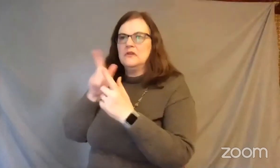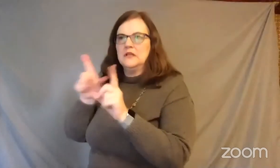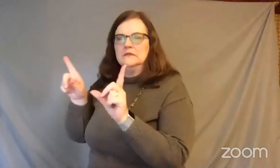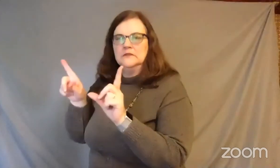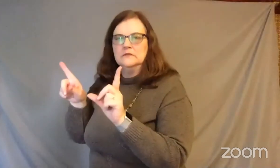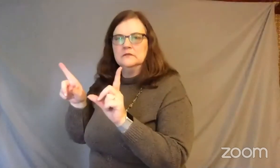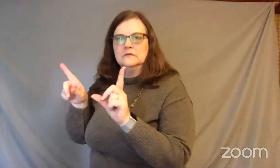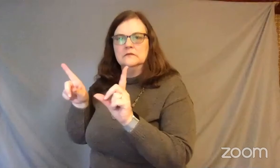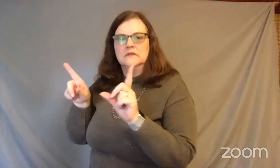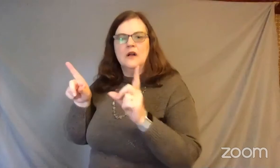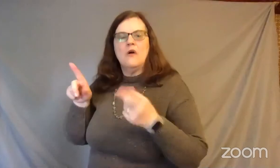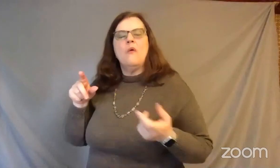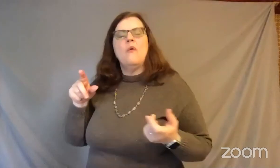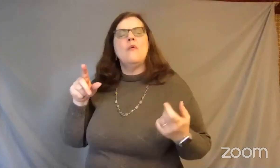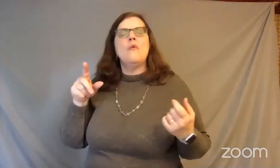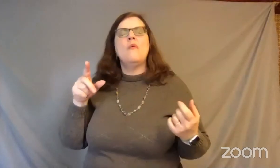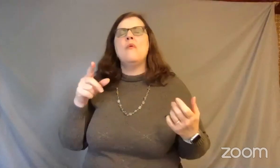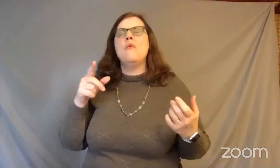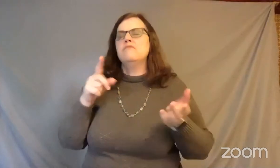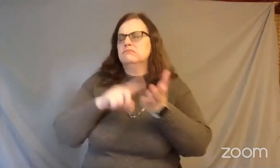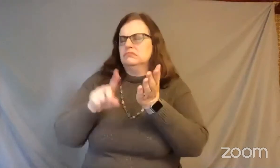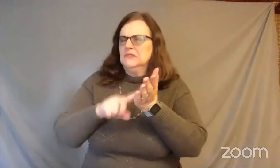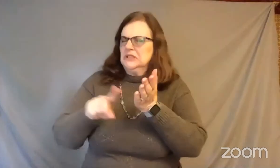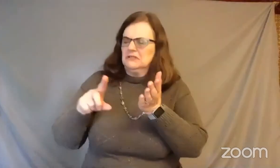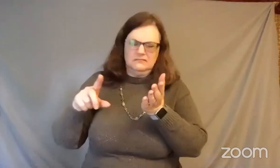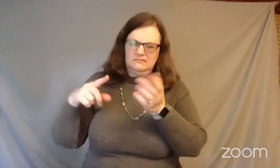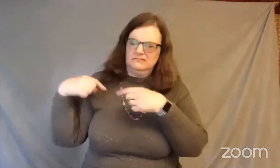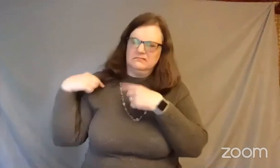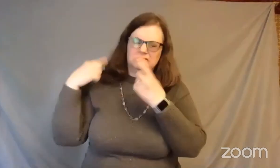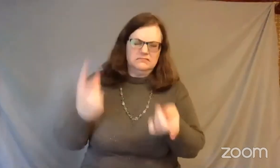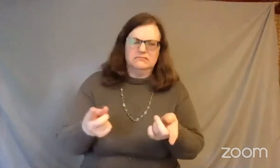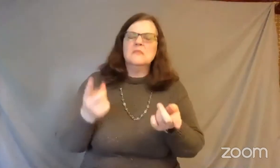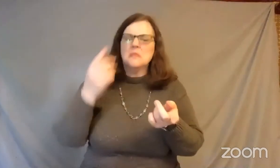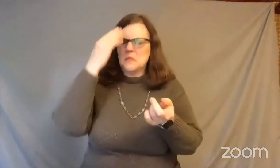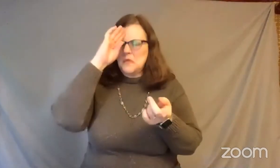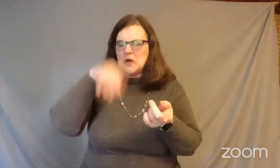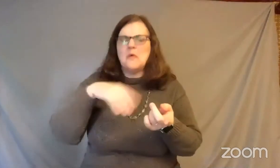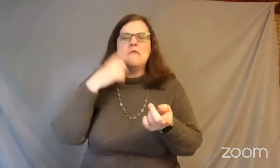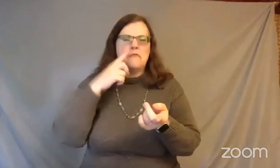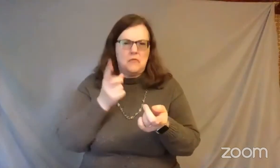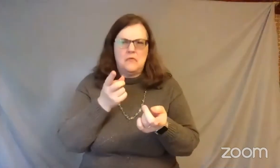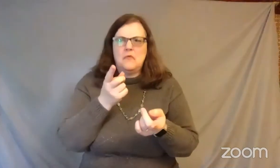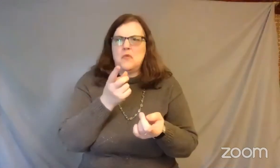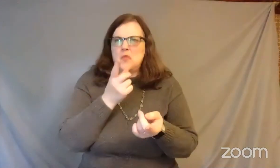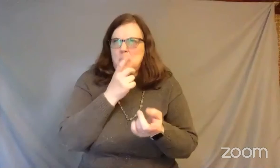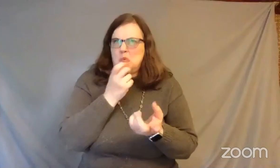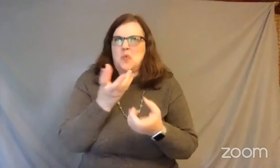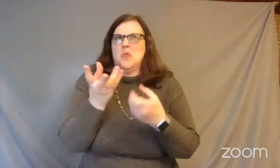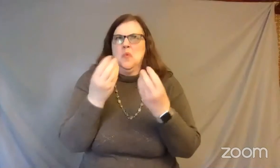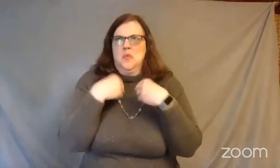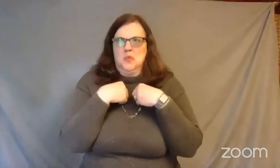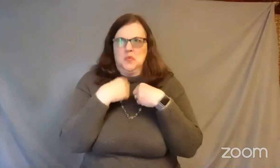If children are acquiring a sign language and a spoken language from a young age, what do we